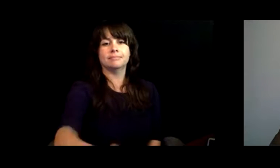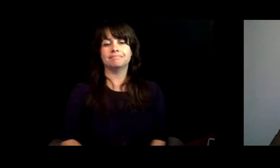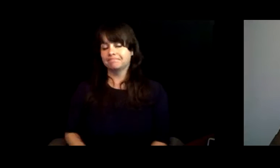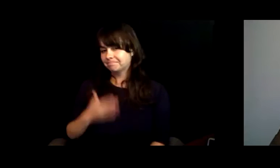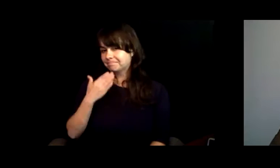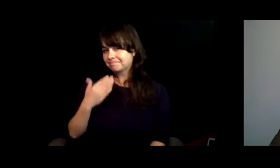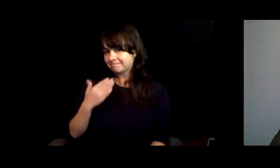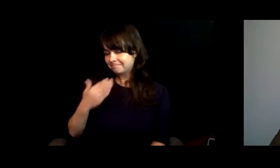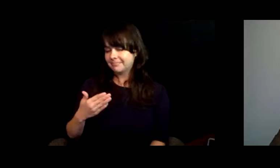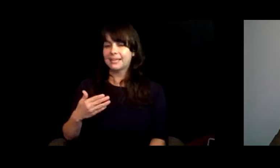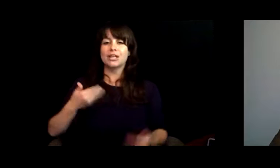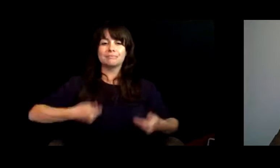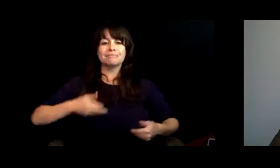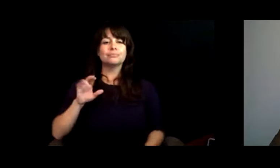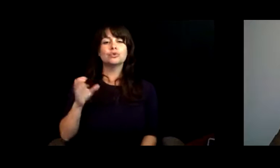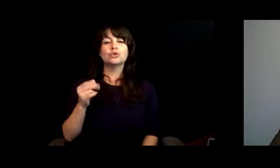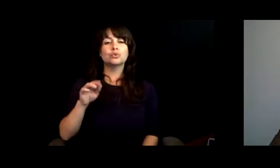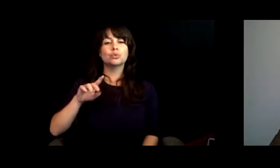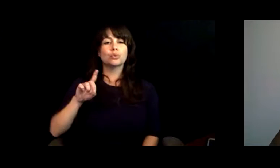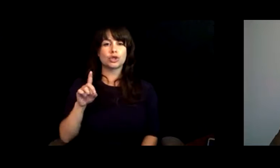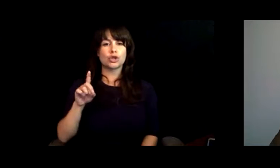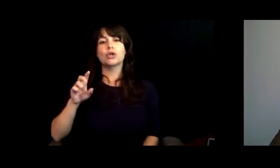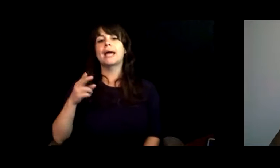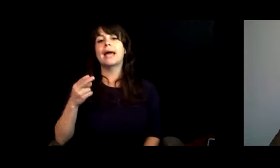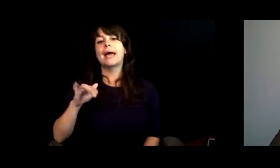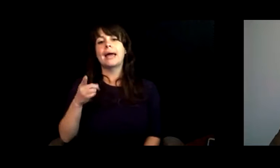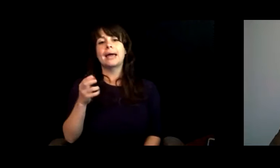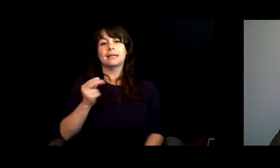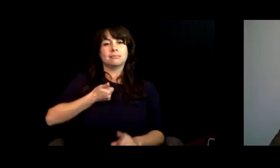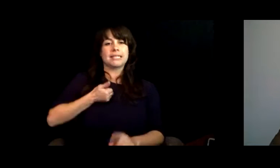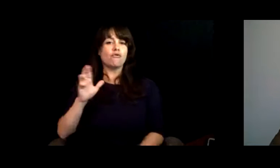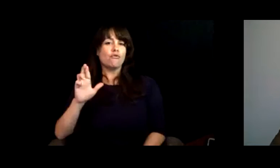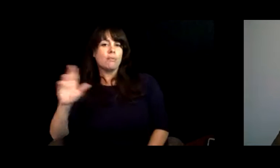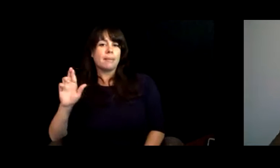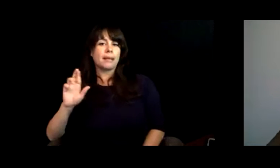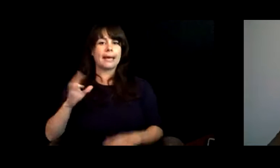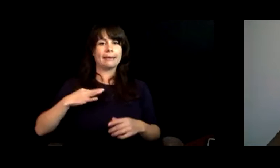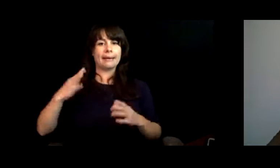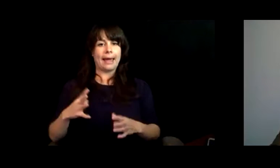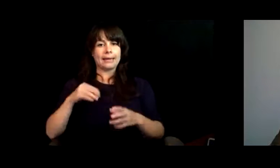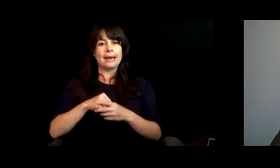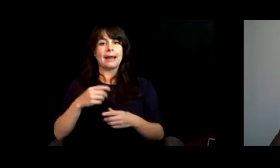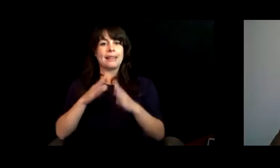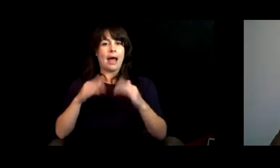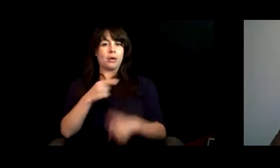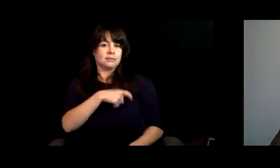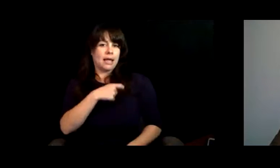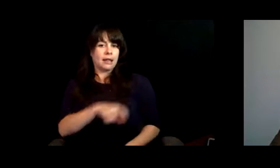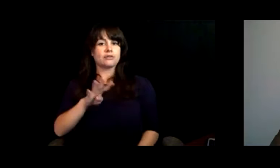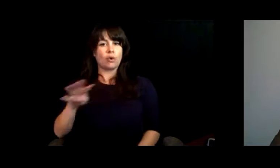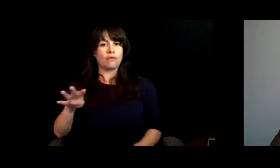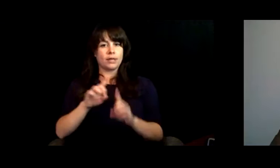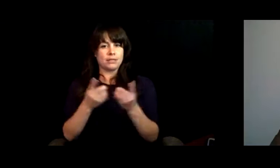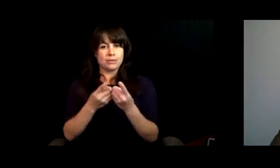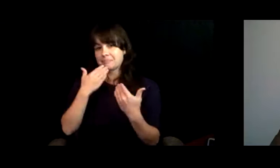Lucy. My name is Richard Hayden, and I'm the Republican candidate for the House of Delegates in the 44th District. And thank you to Sharon and to